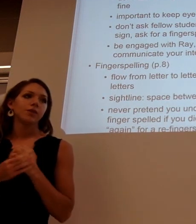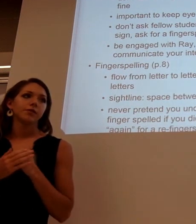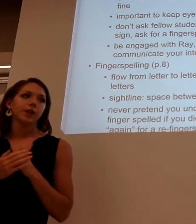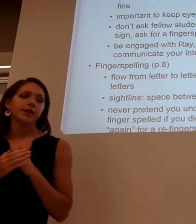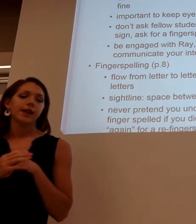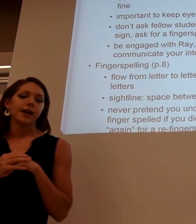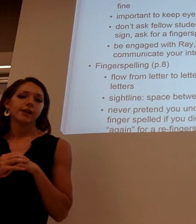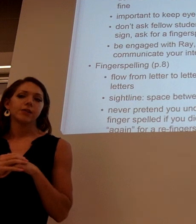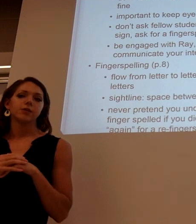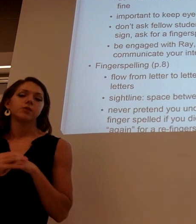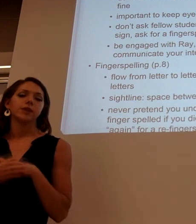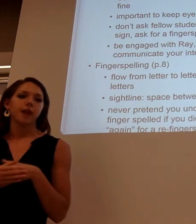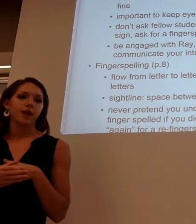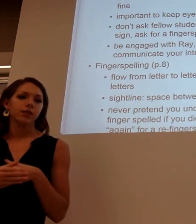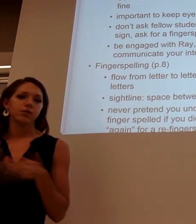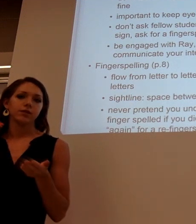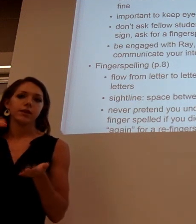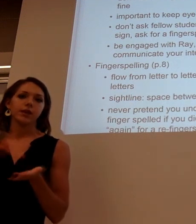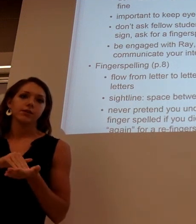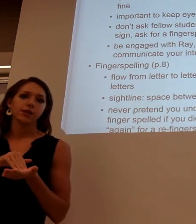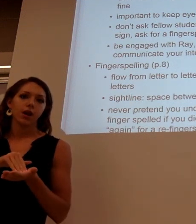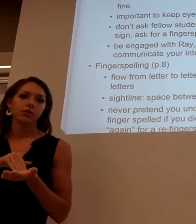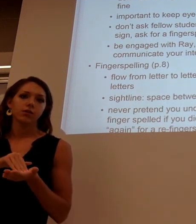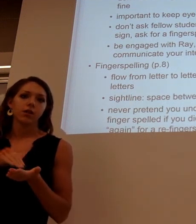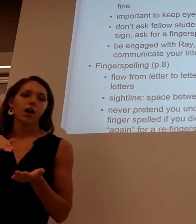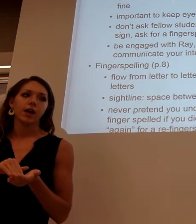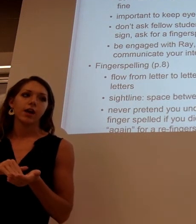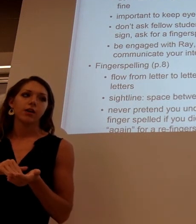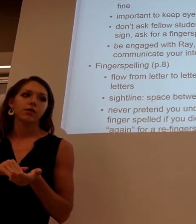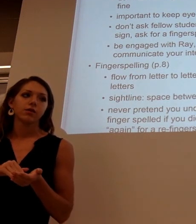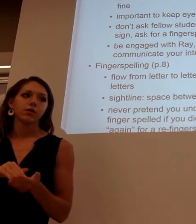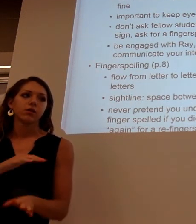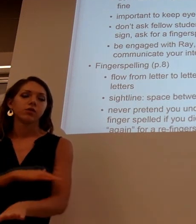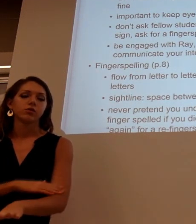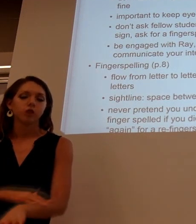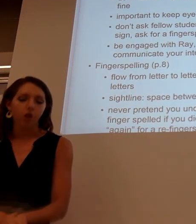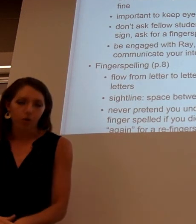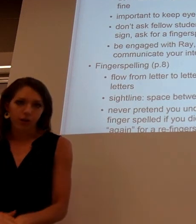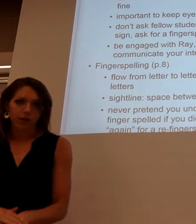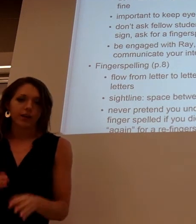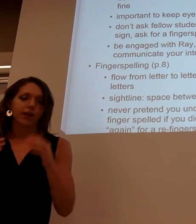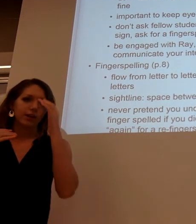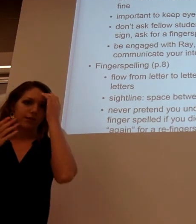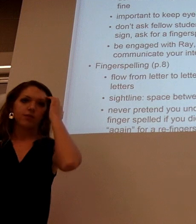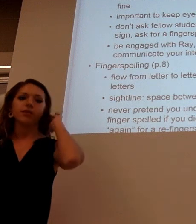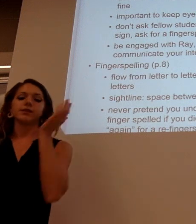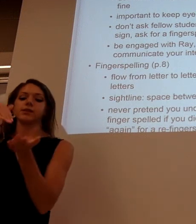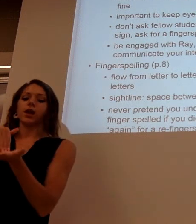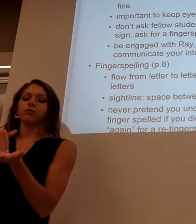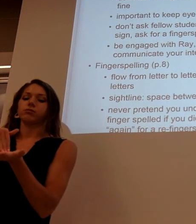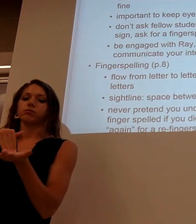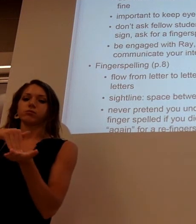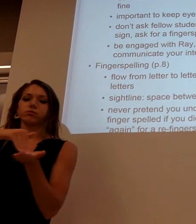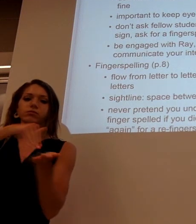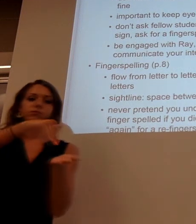be afraid to ask him to do it again with the again sign. Again, lower, like this is again.